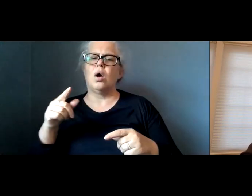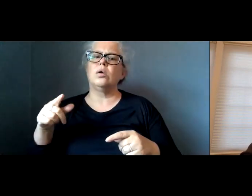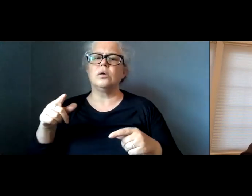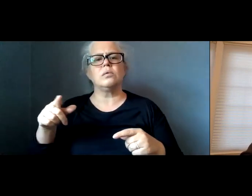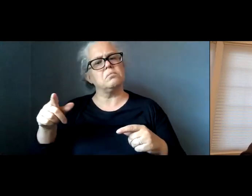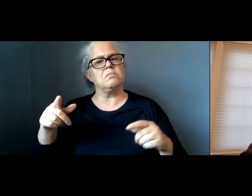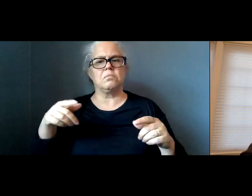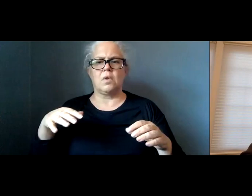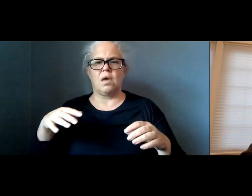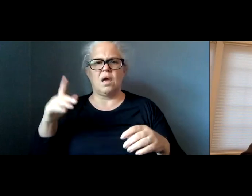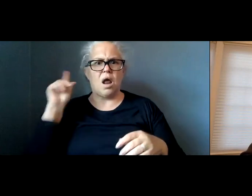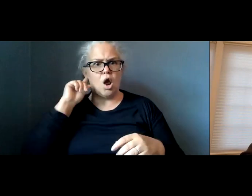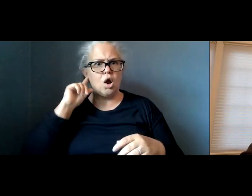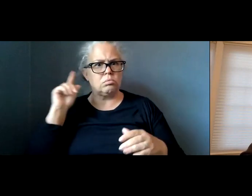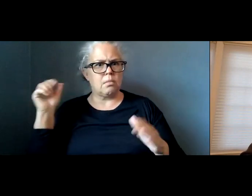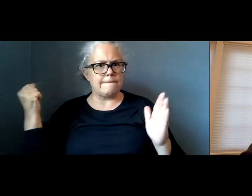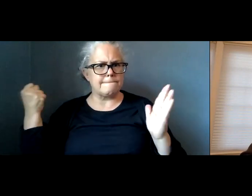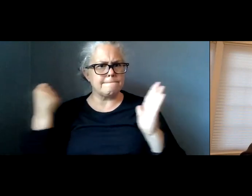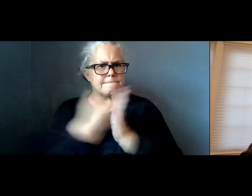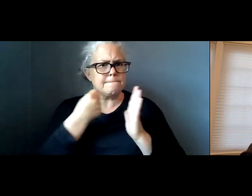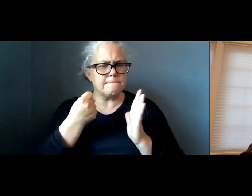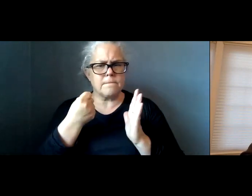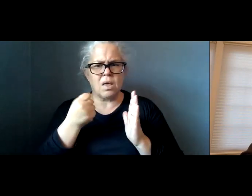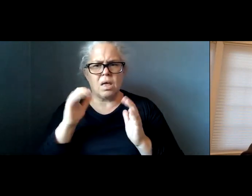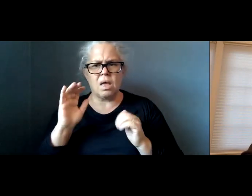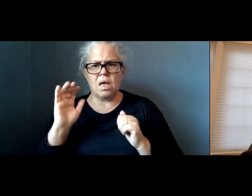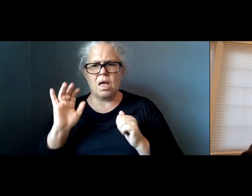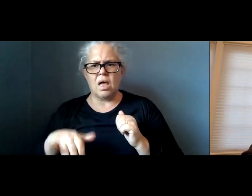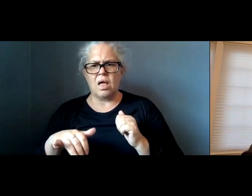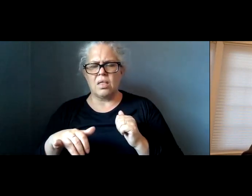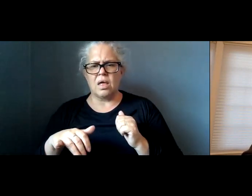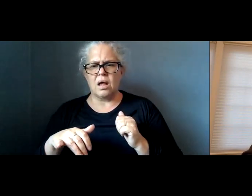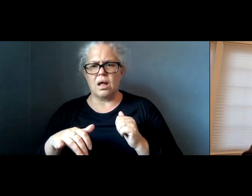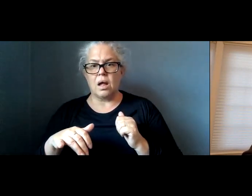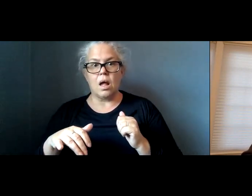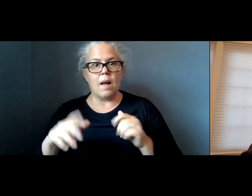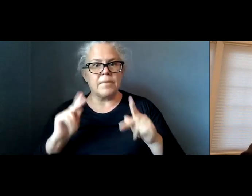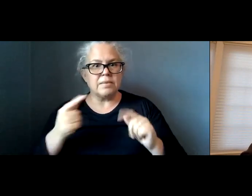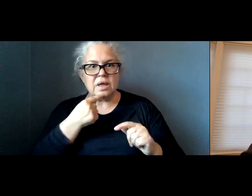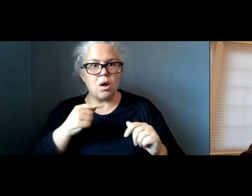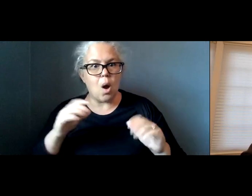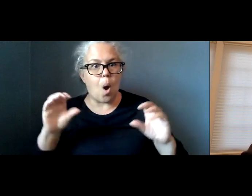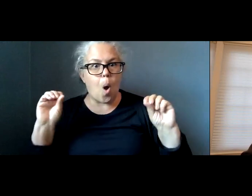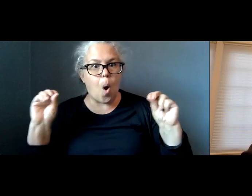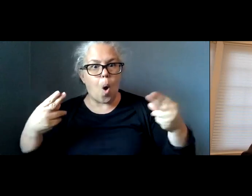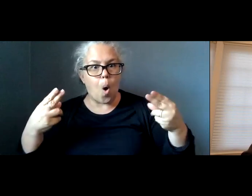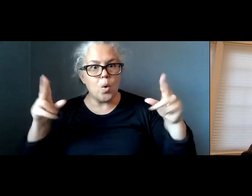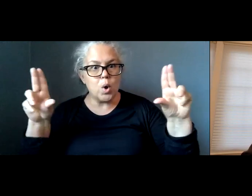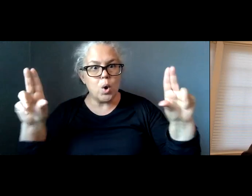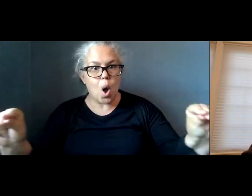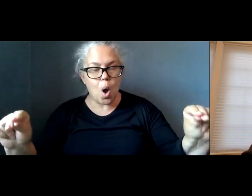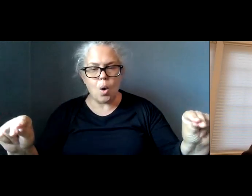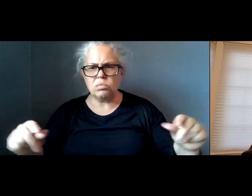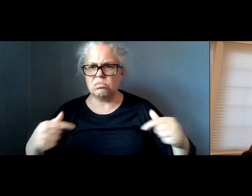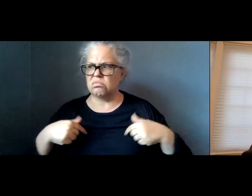all of a sudden I heard this smack, and then it was a number of people said, "Oh no." And I turned and I didn't